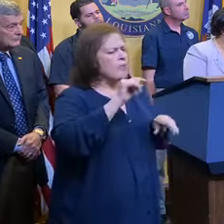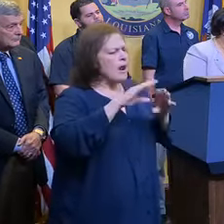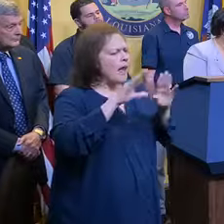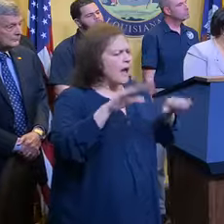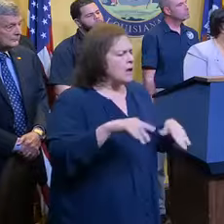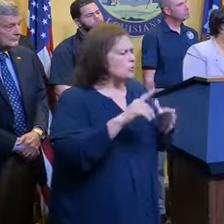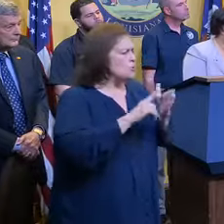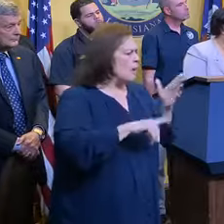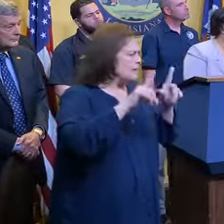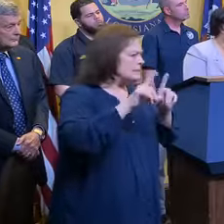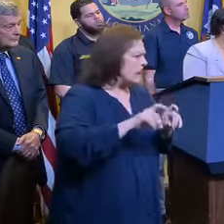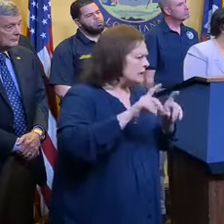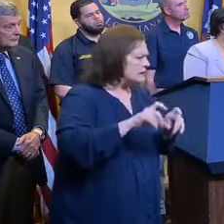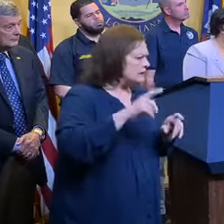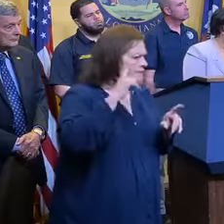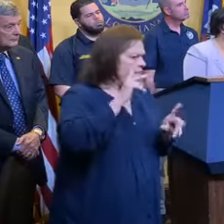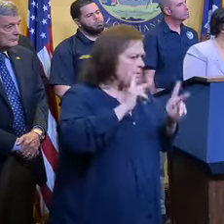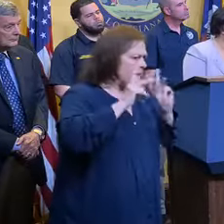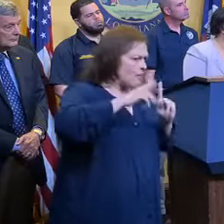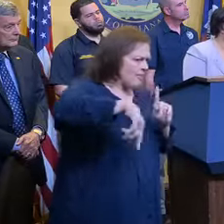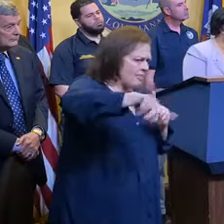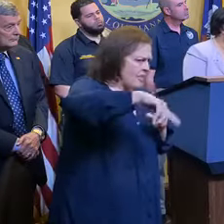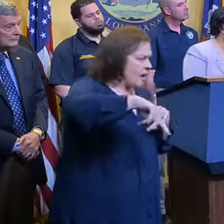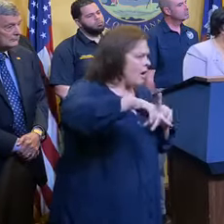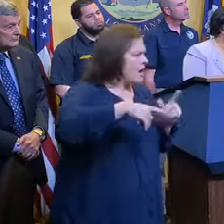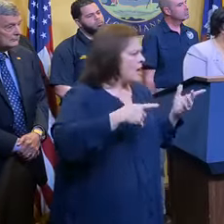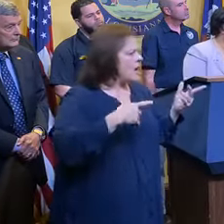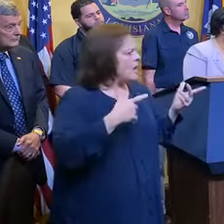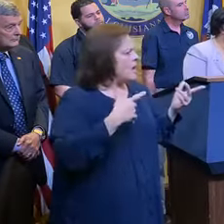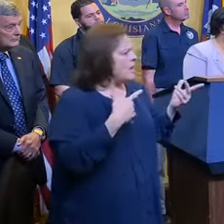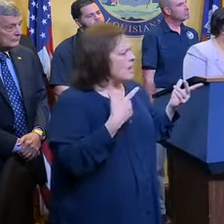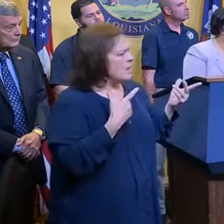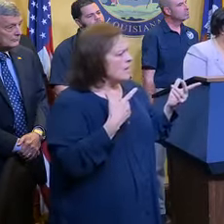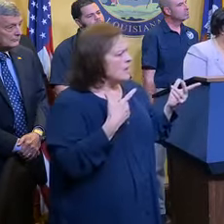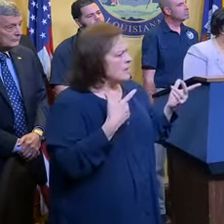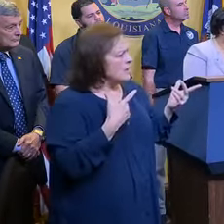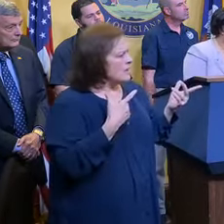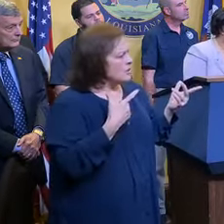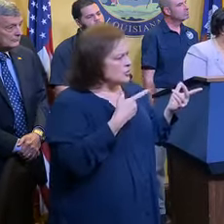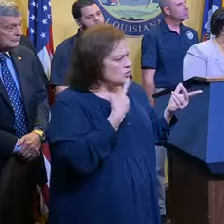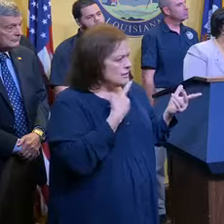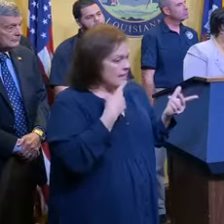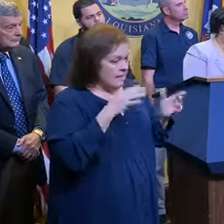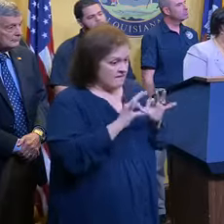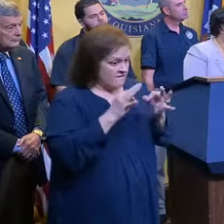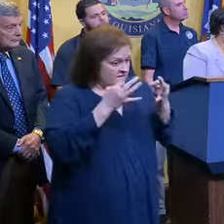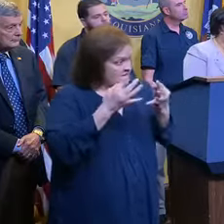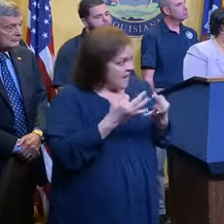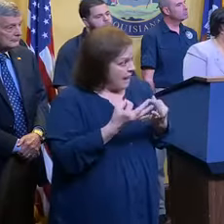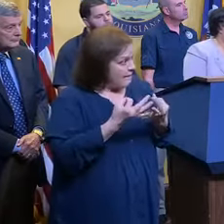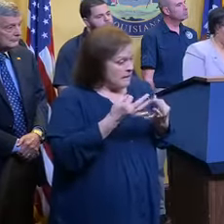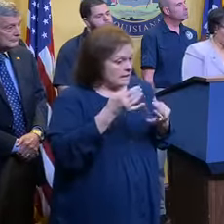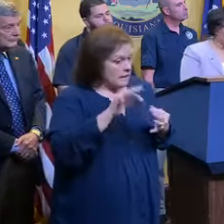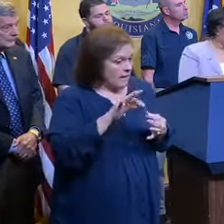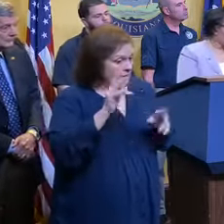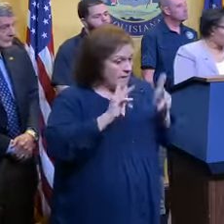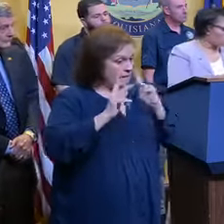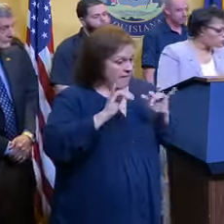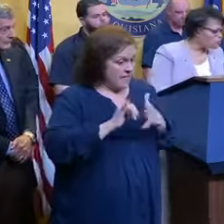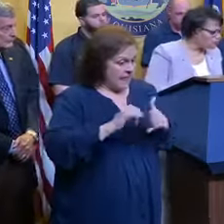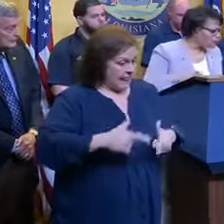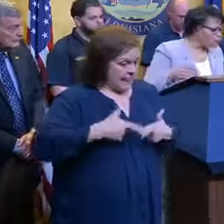testing is occurring for the residents there, and just kind of speak to them about, and the families of those residents about how that's going? Thank you